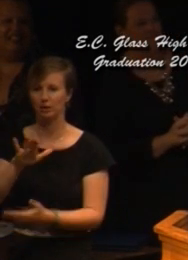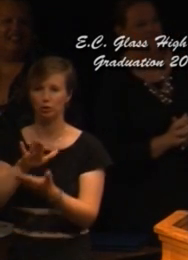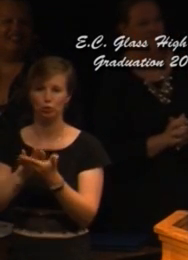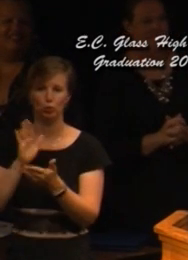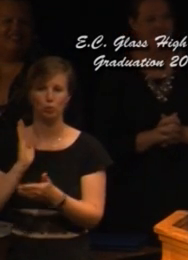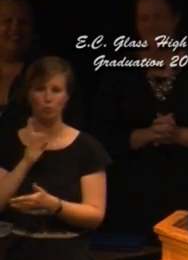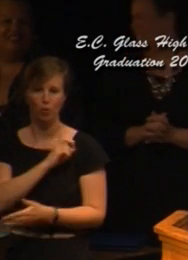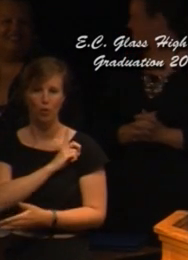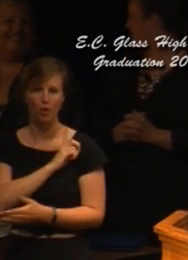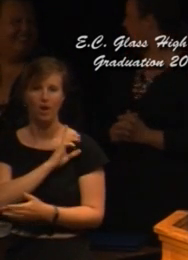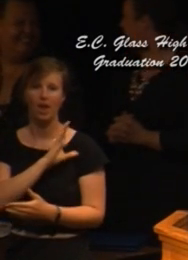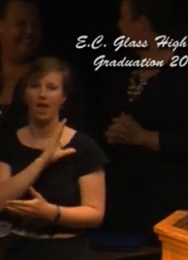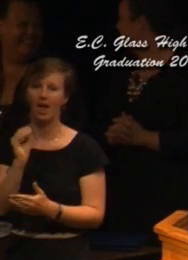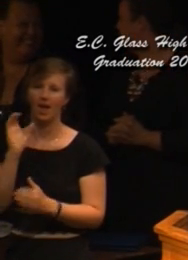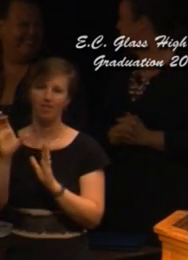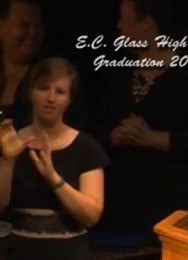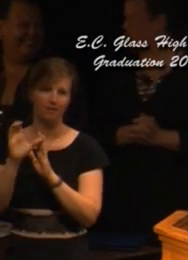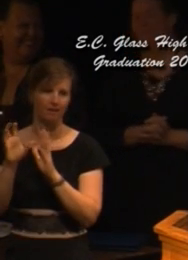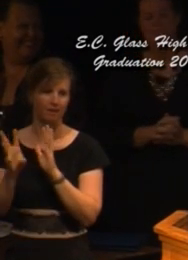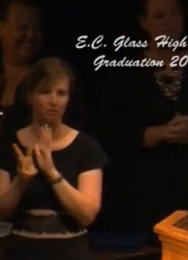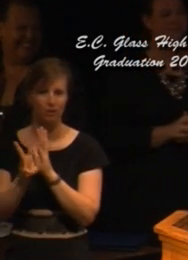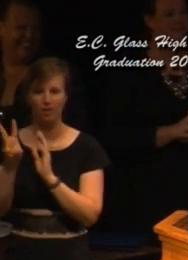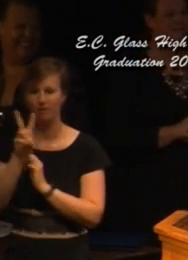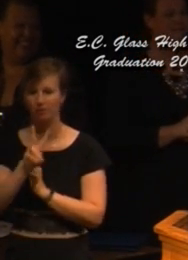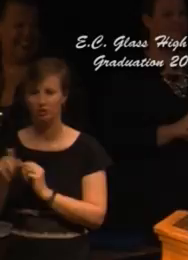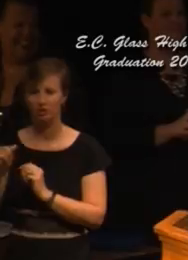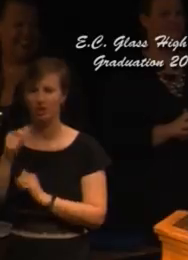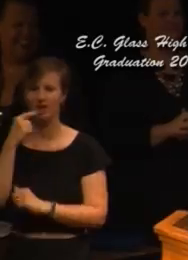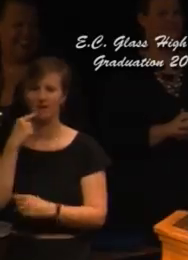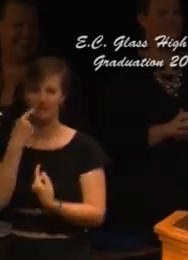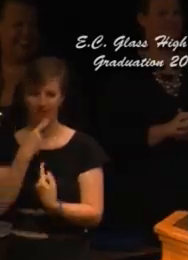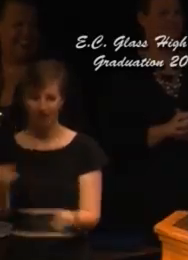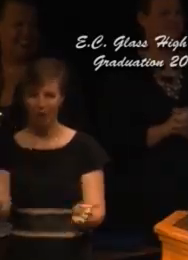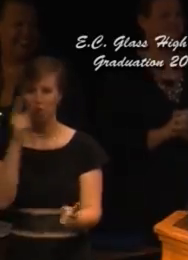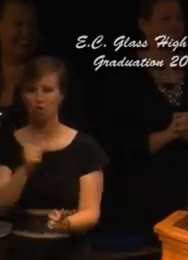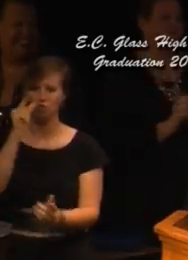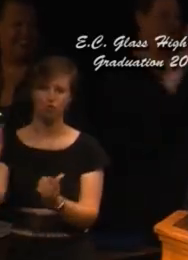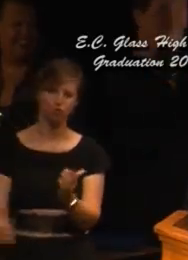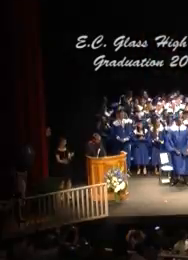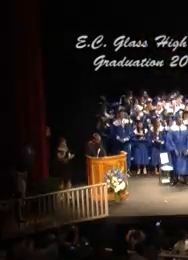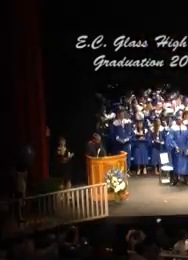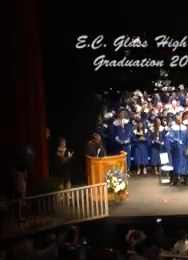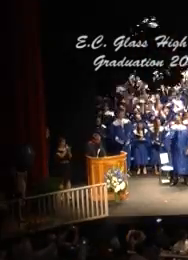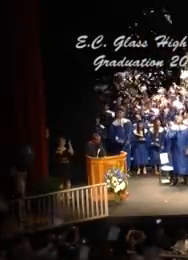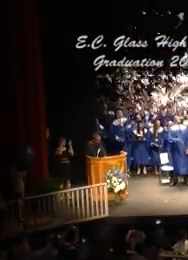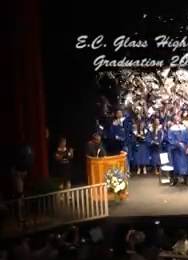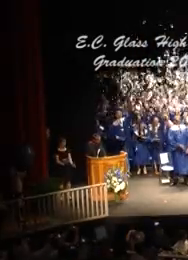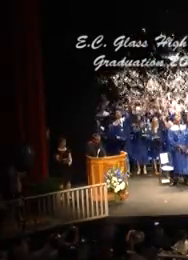Board and the Commonwealth of Virginia, I declare you graduates